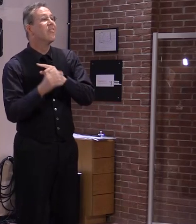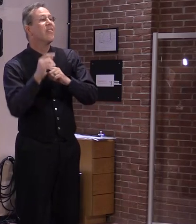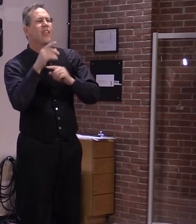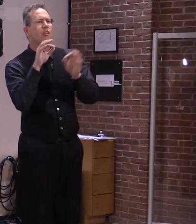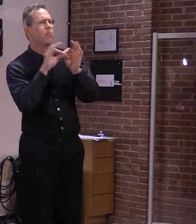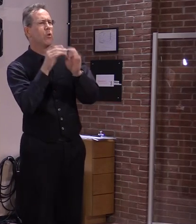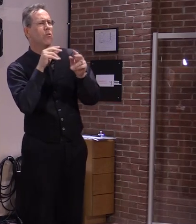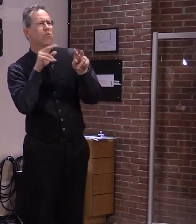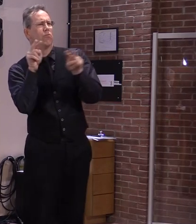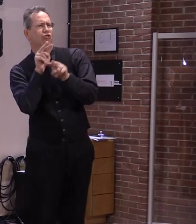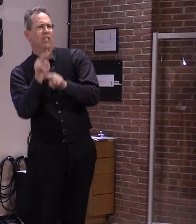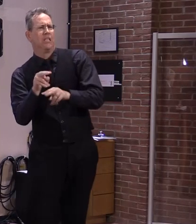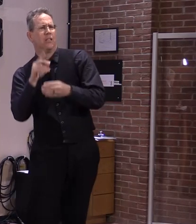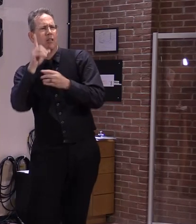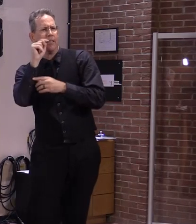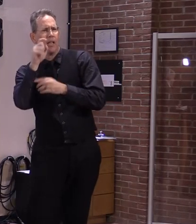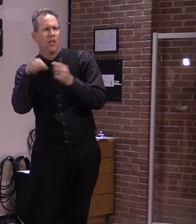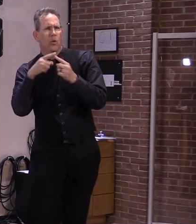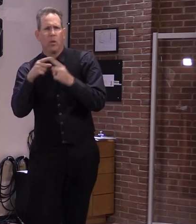Station and